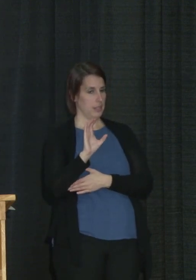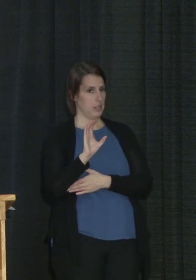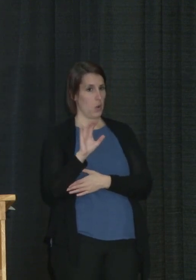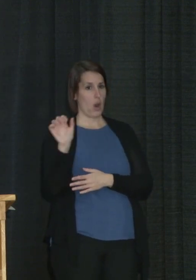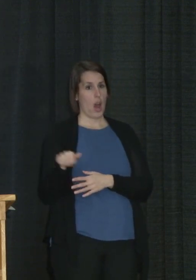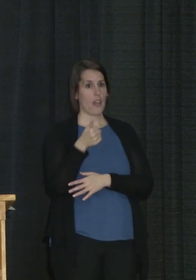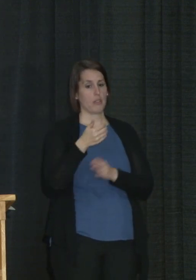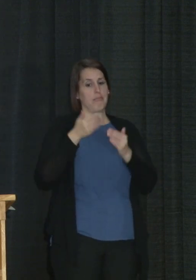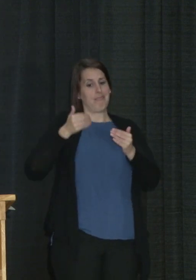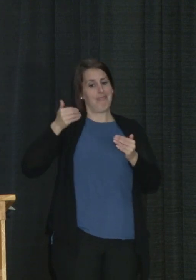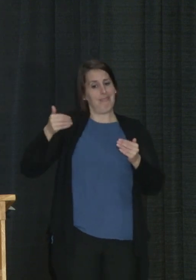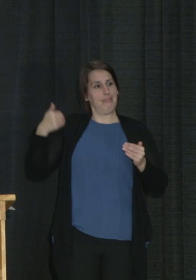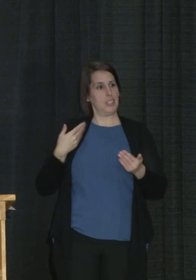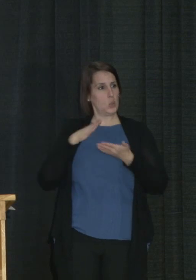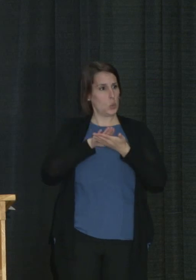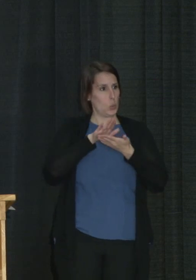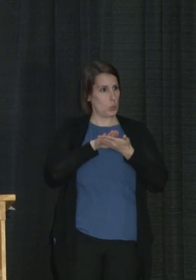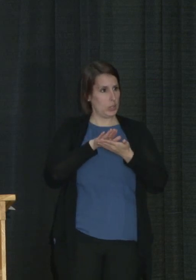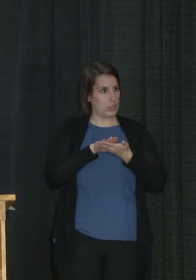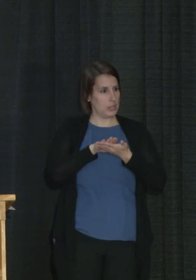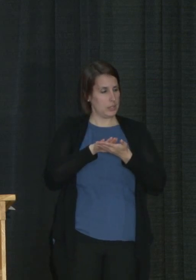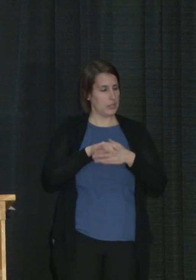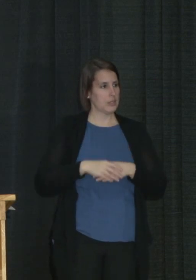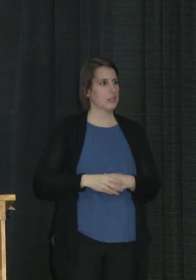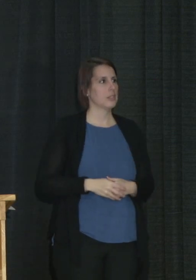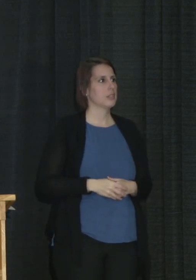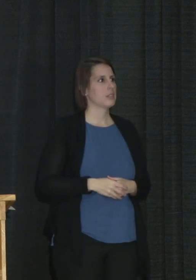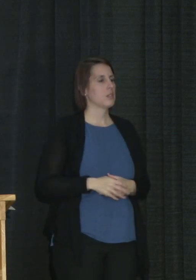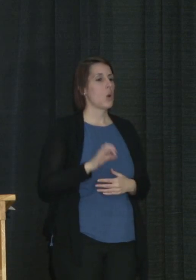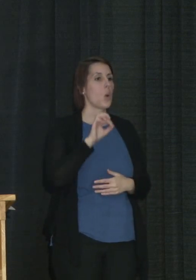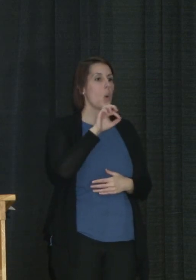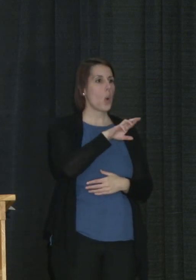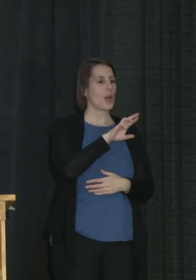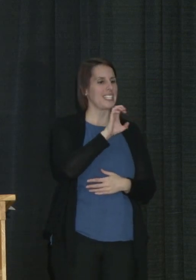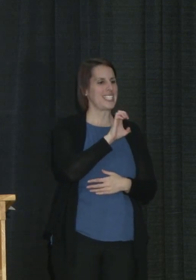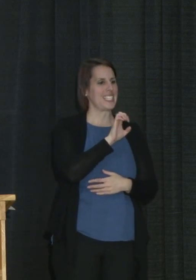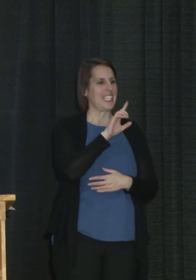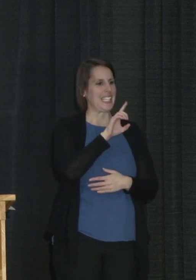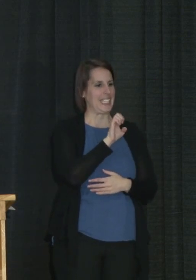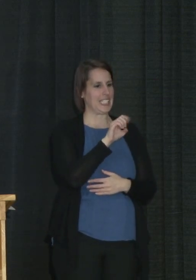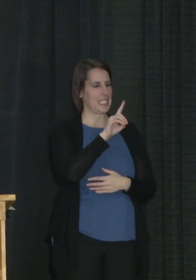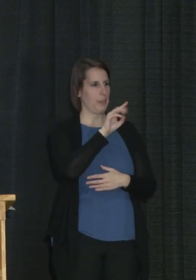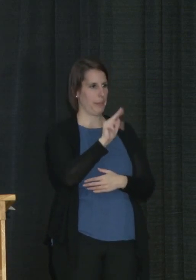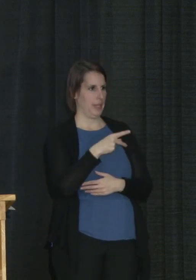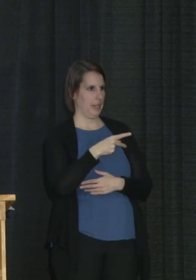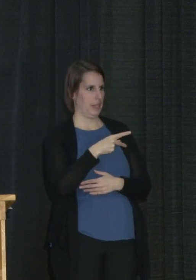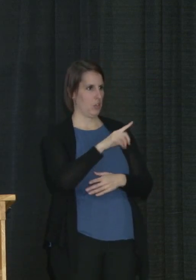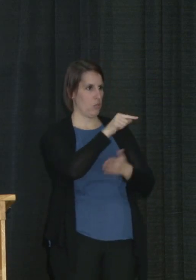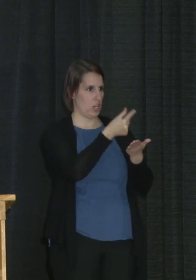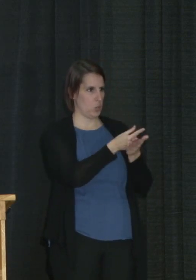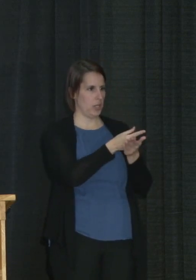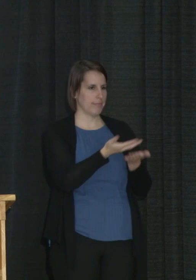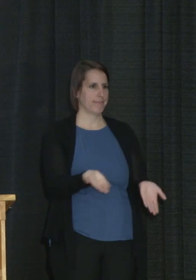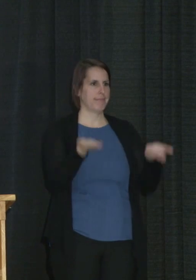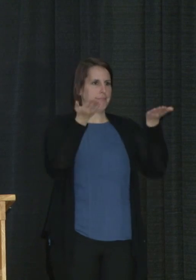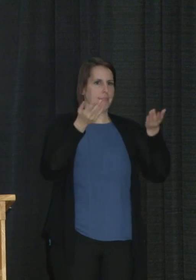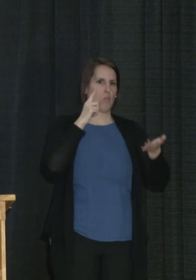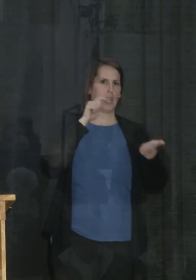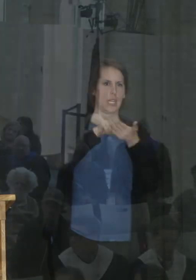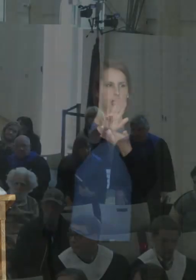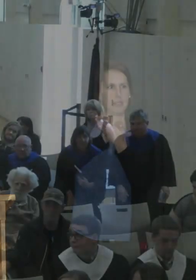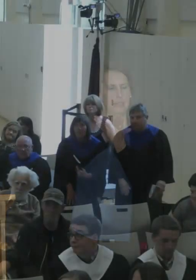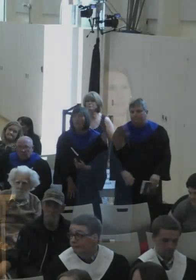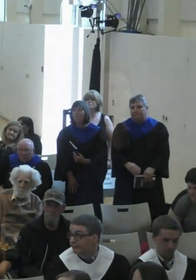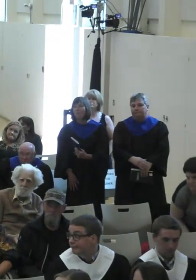of our predecessor institutions and schools, or are a graduate of CCEDP, please stand up and be recognized.